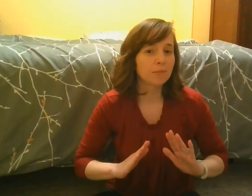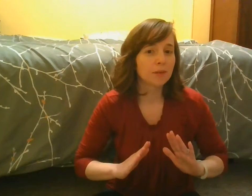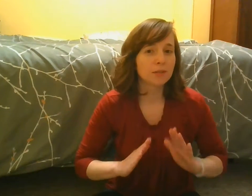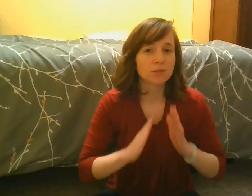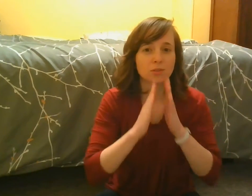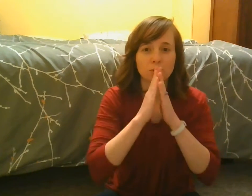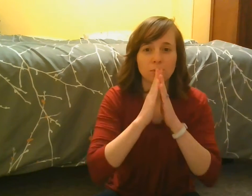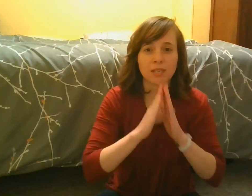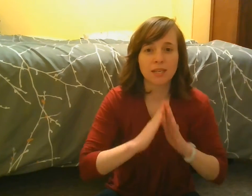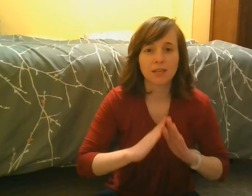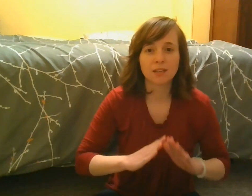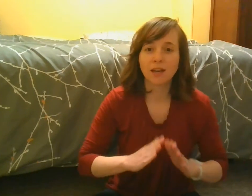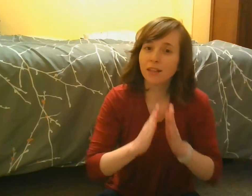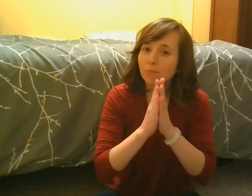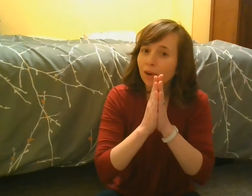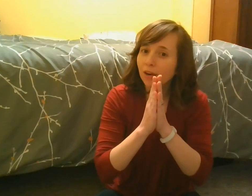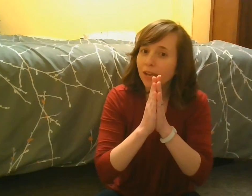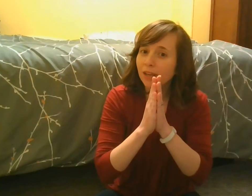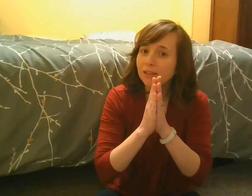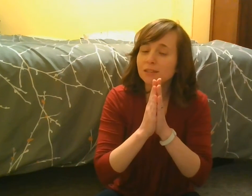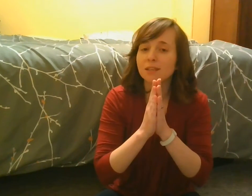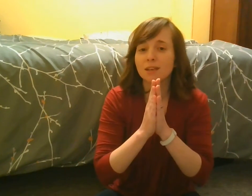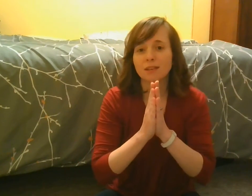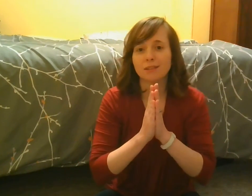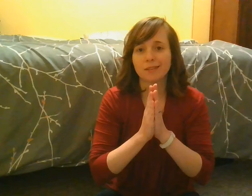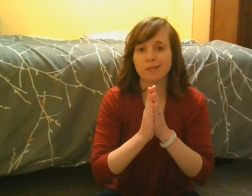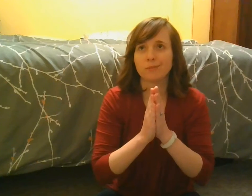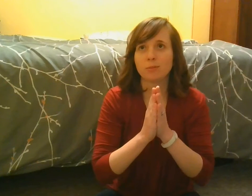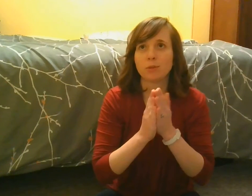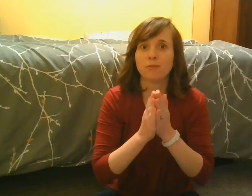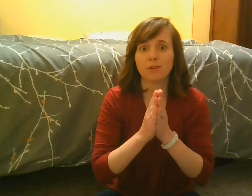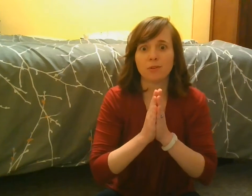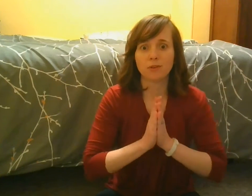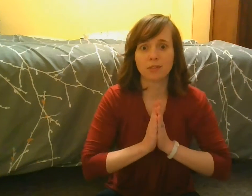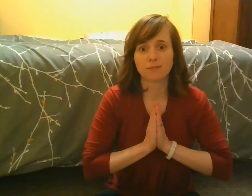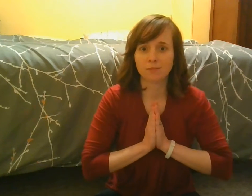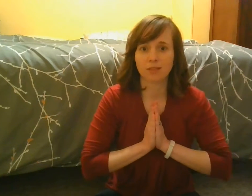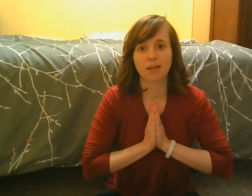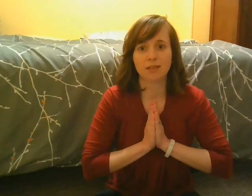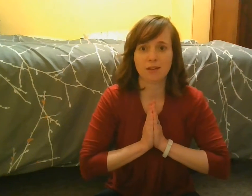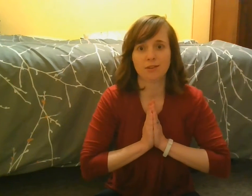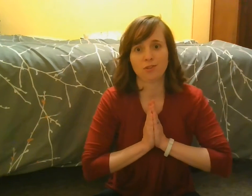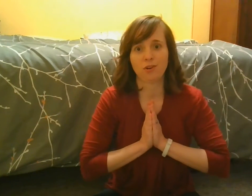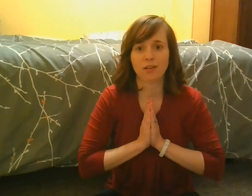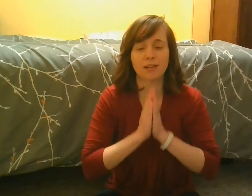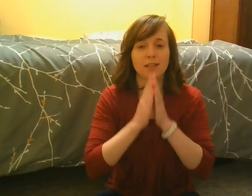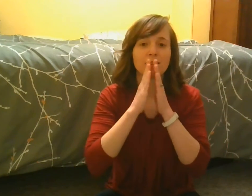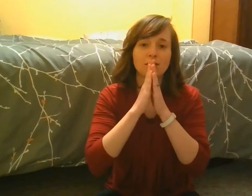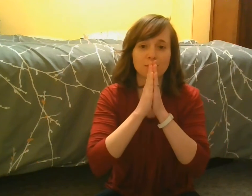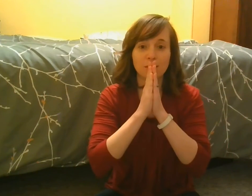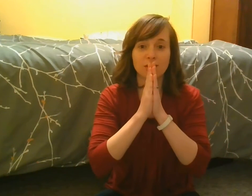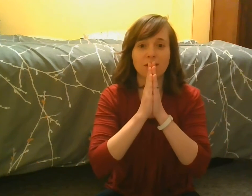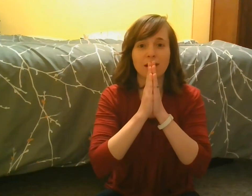calm, serene, kind of like prayer hands, especially for yoga, when you're kind of down at your heart kind of thing. You start at